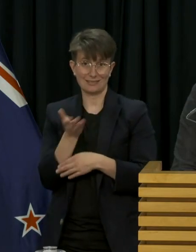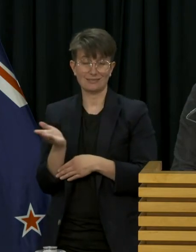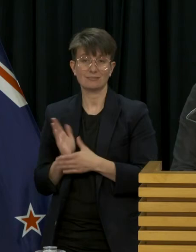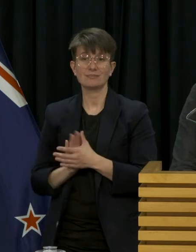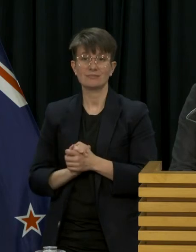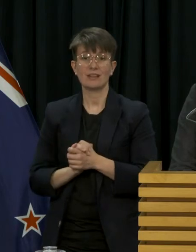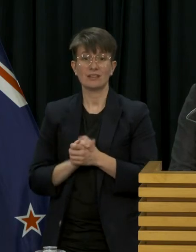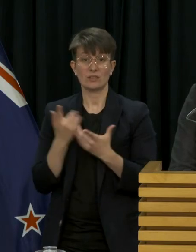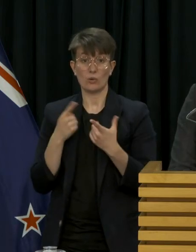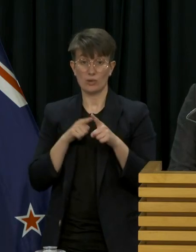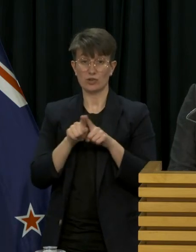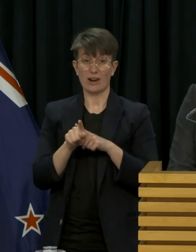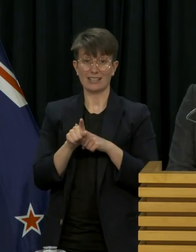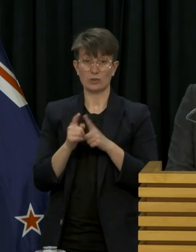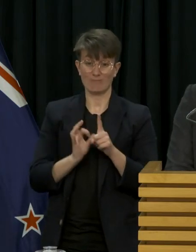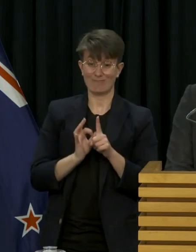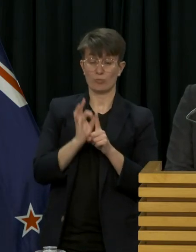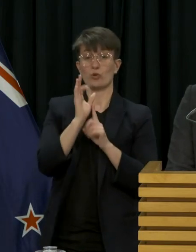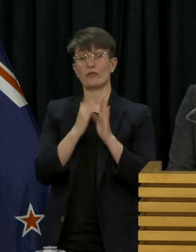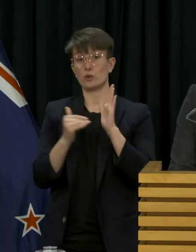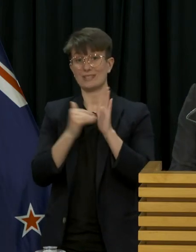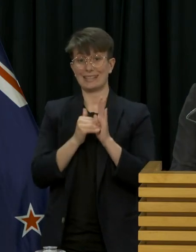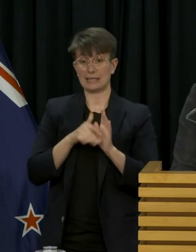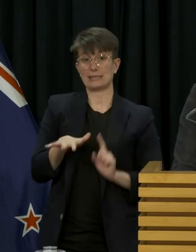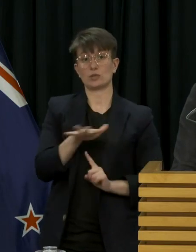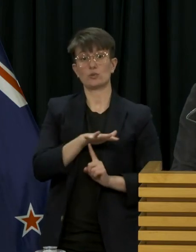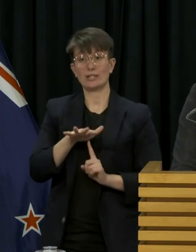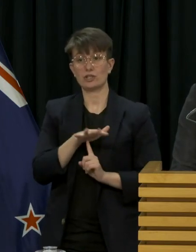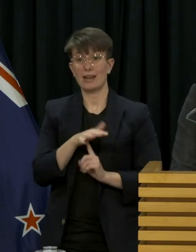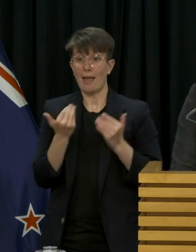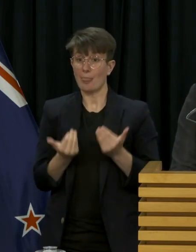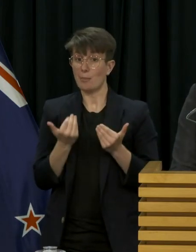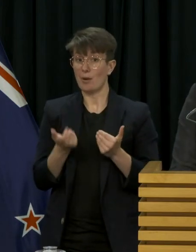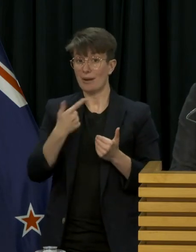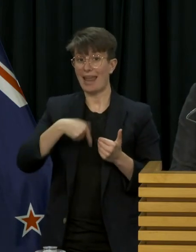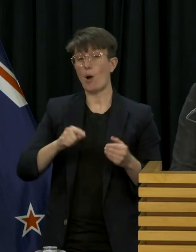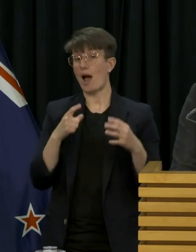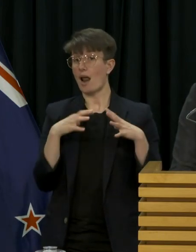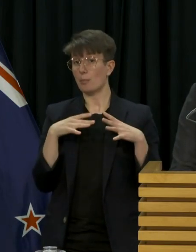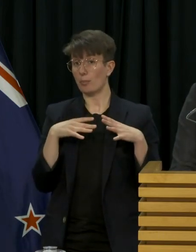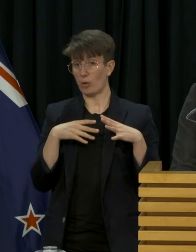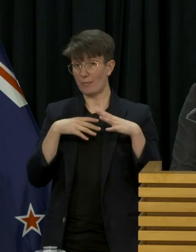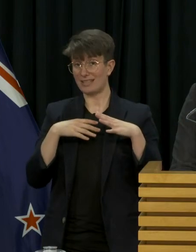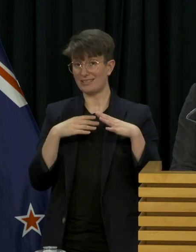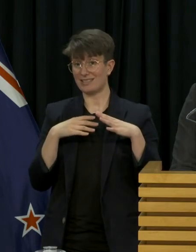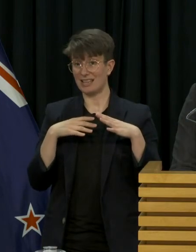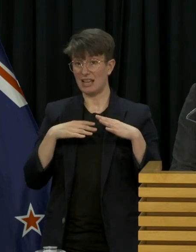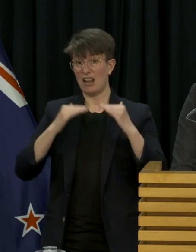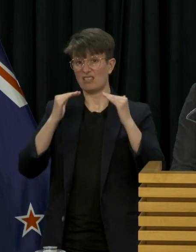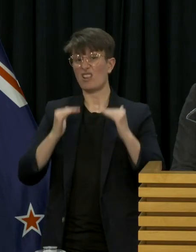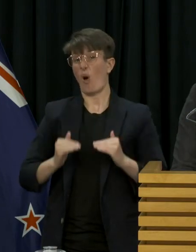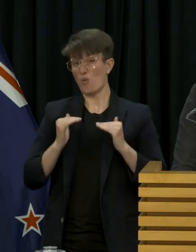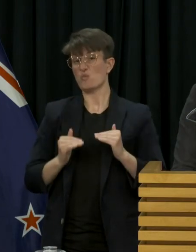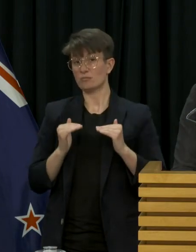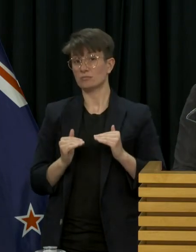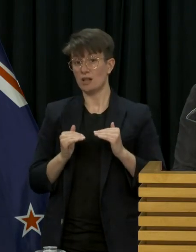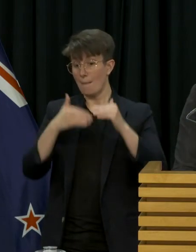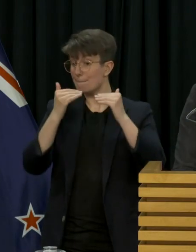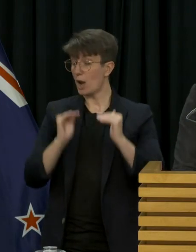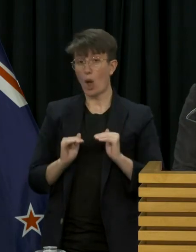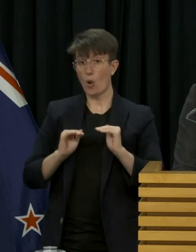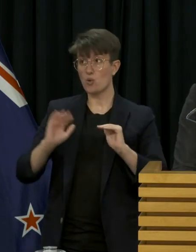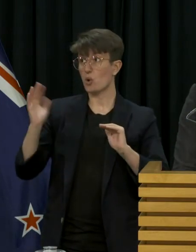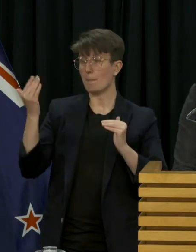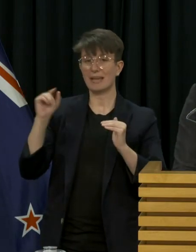with unemployment rates that relative to other countries are low, below the OECD average, below